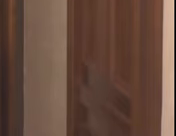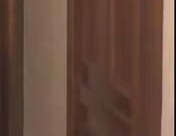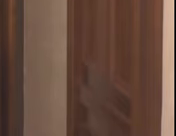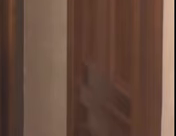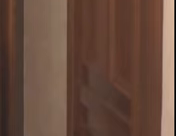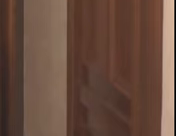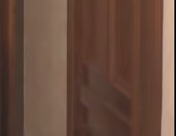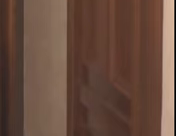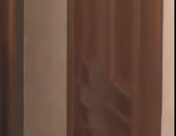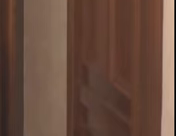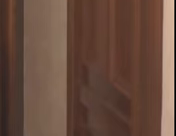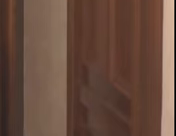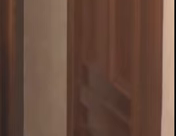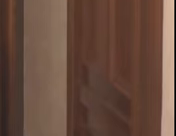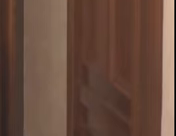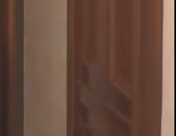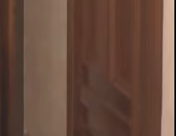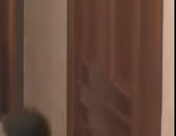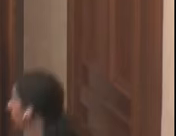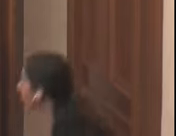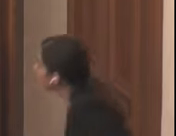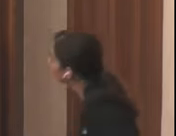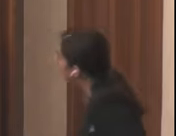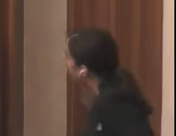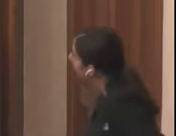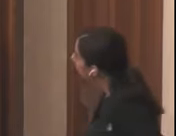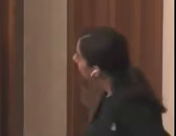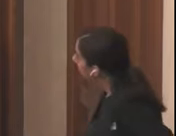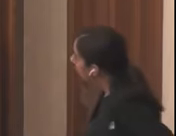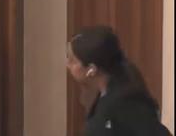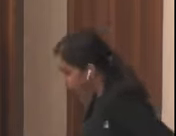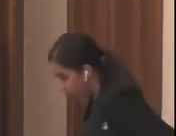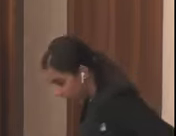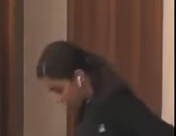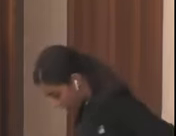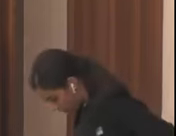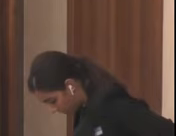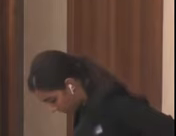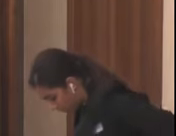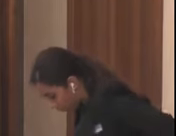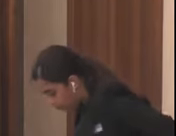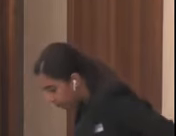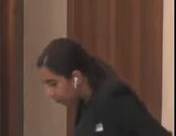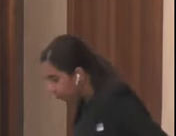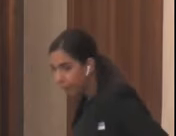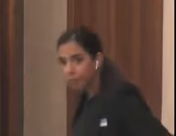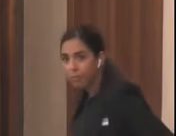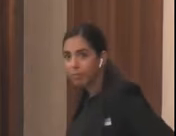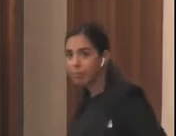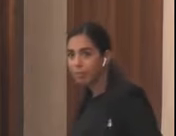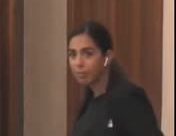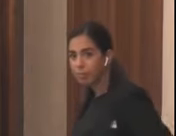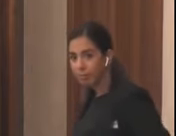media and clueless state governors to ignore and destroy the 2005 National Pandemic